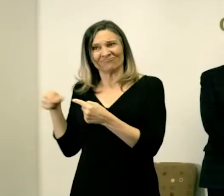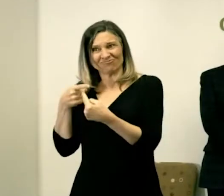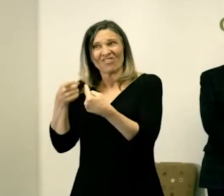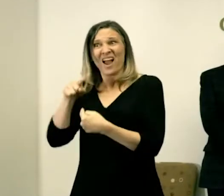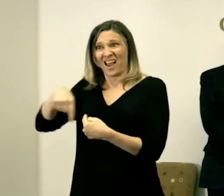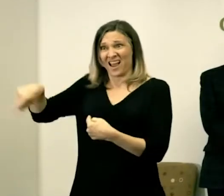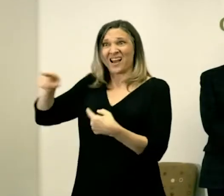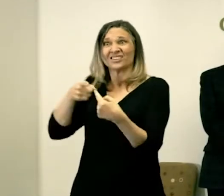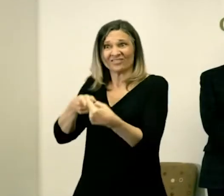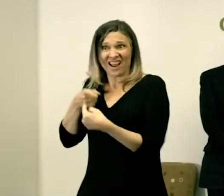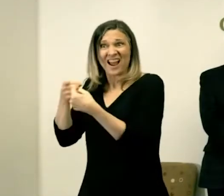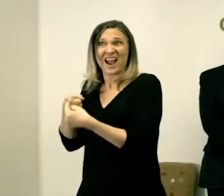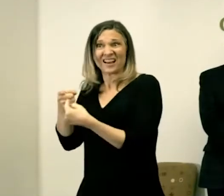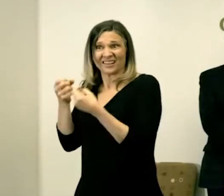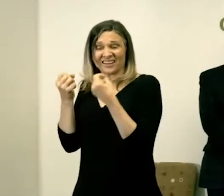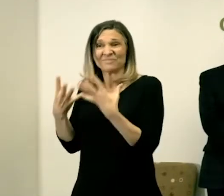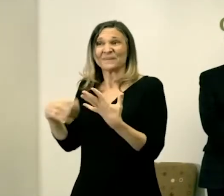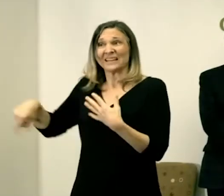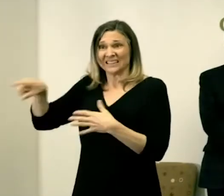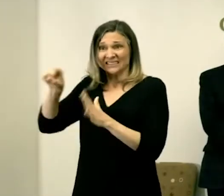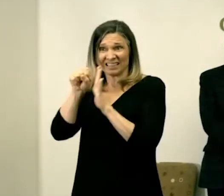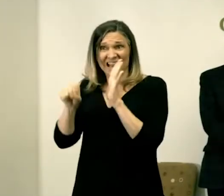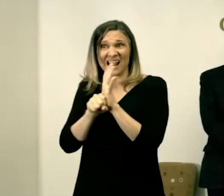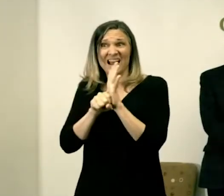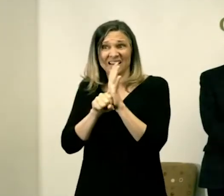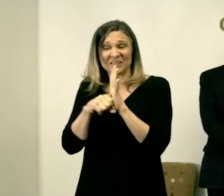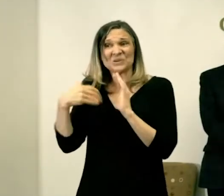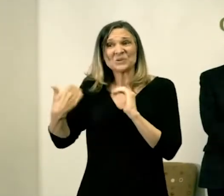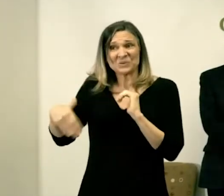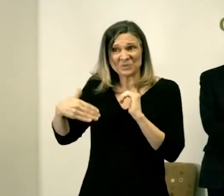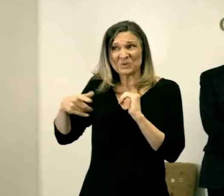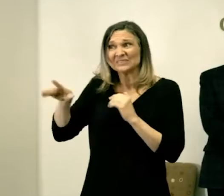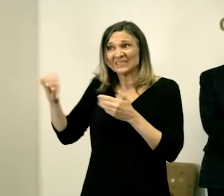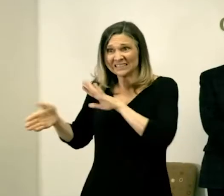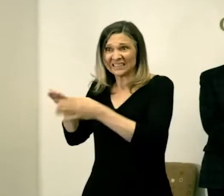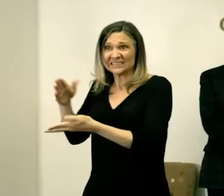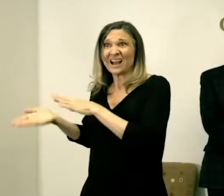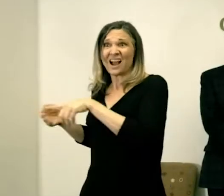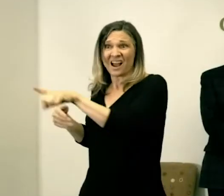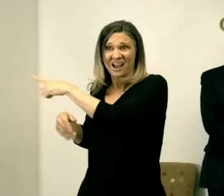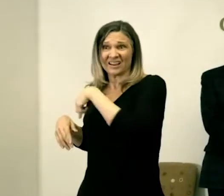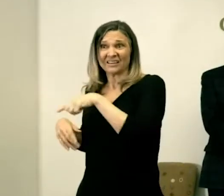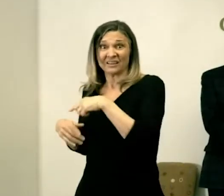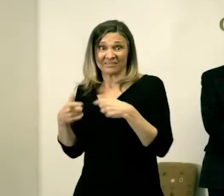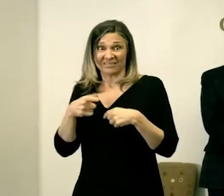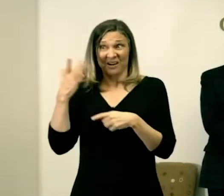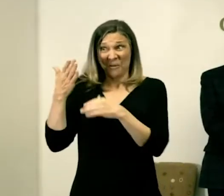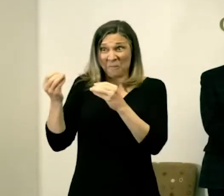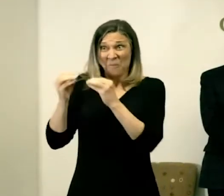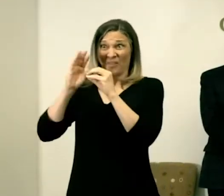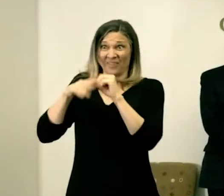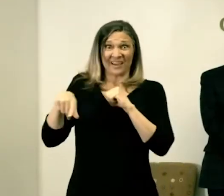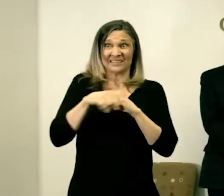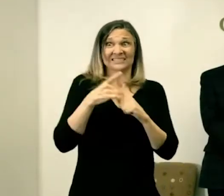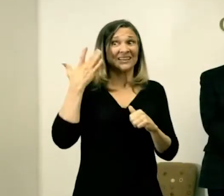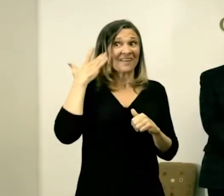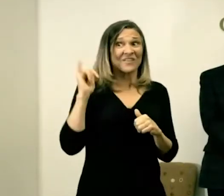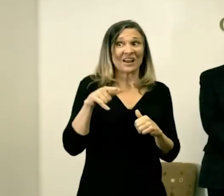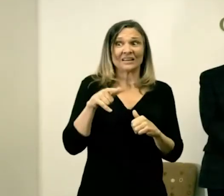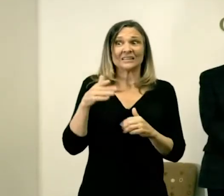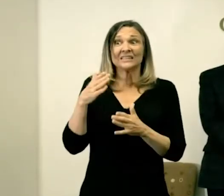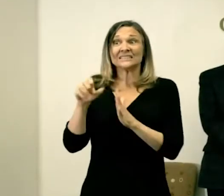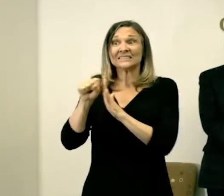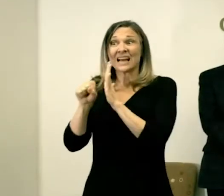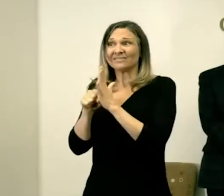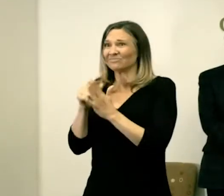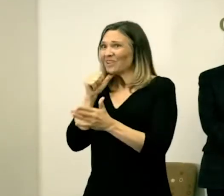massive deficits. A lot of other states have huge death rates that are exponentially larger than California. Large other states are not as well positioned for